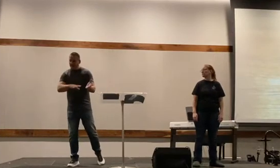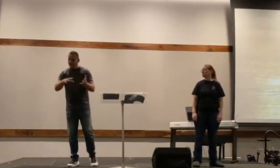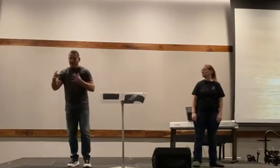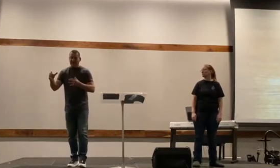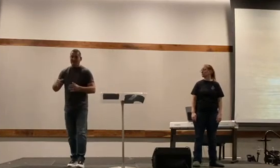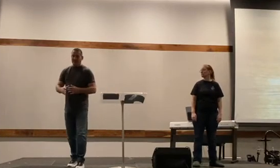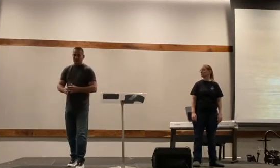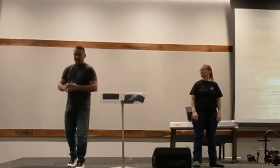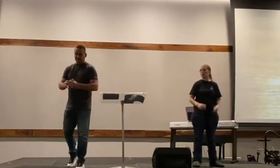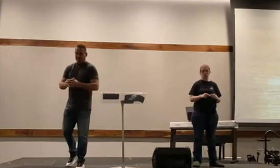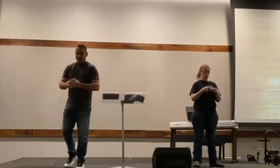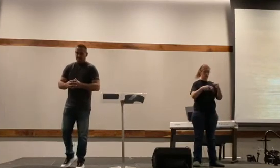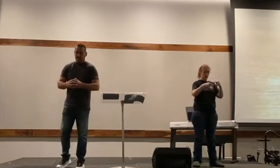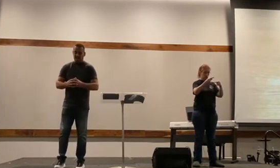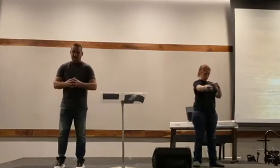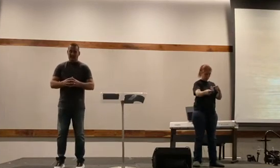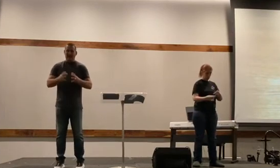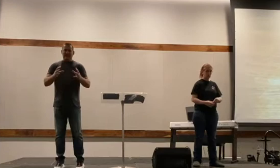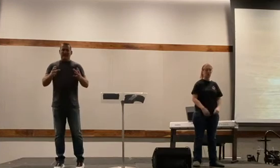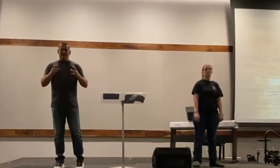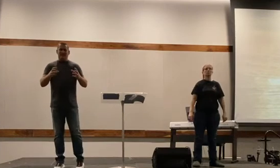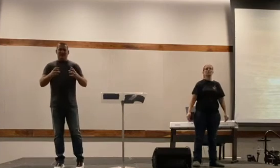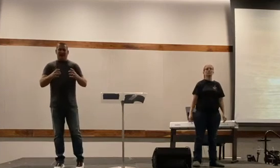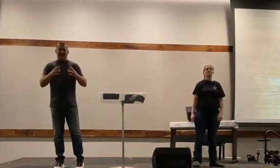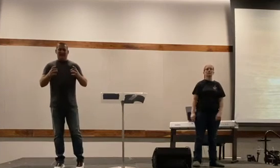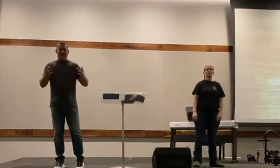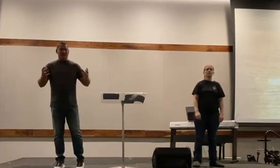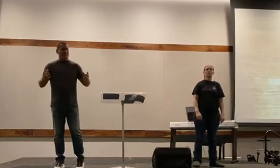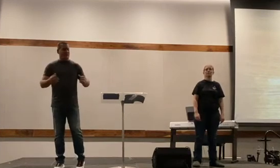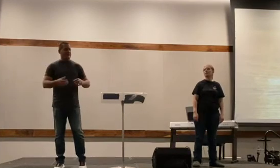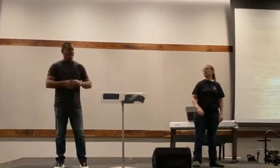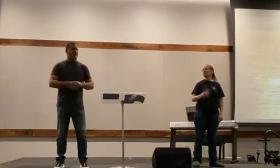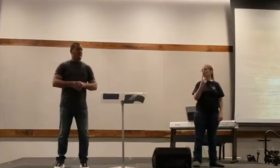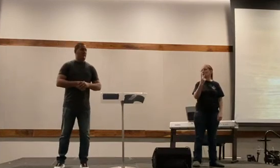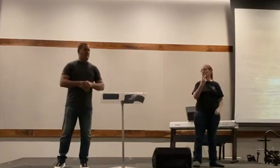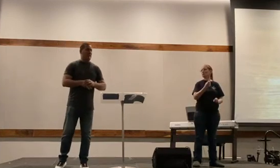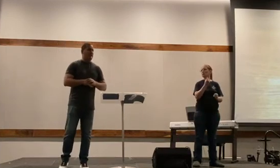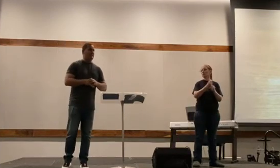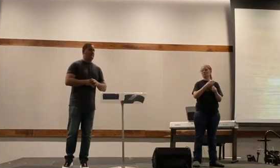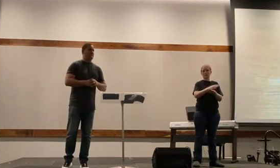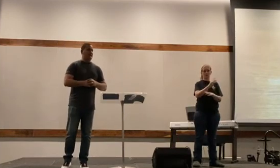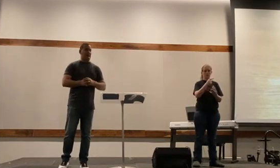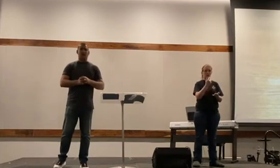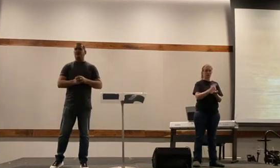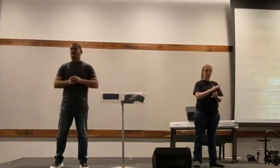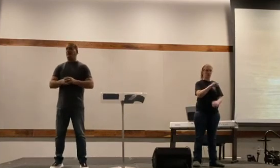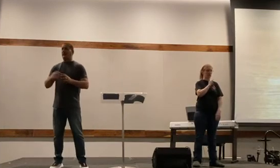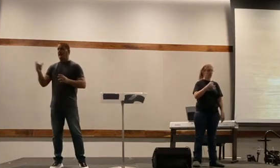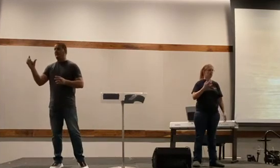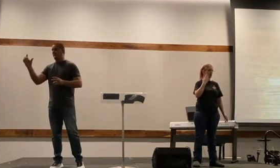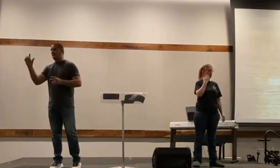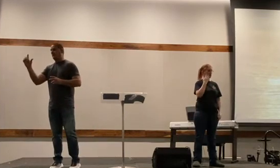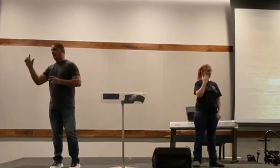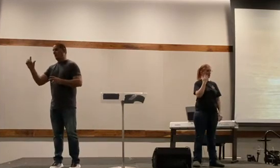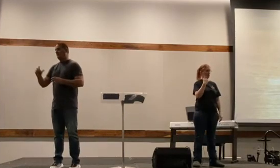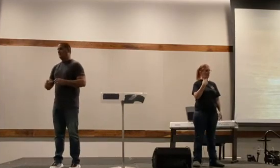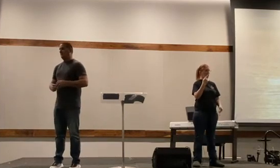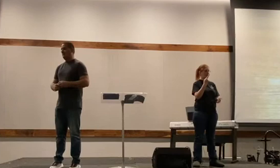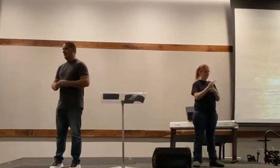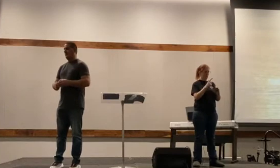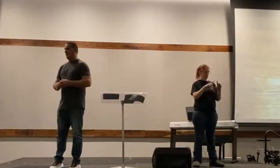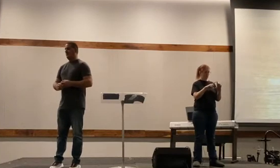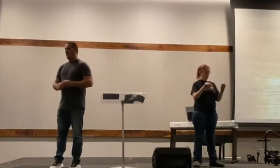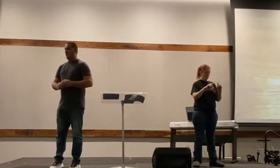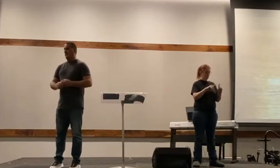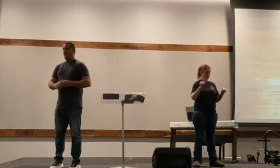Can I tell this fast forward? He would, about a couple years after he graduated, he said, Jason, I want you to know I kept every single card that you sent